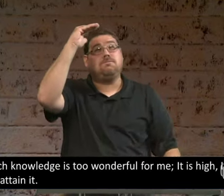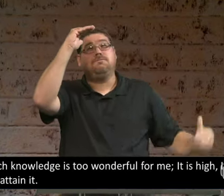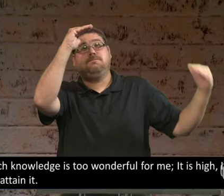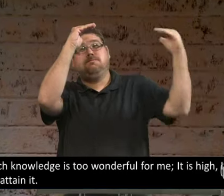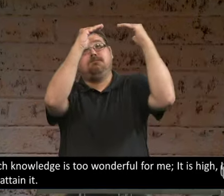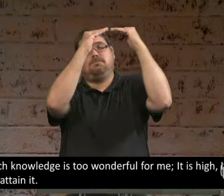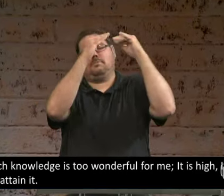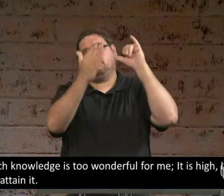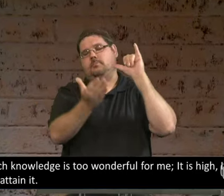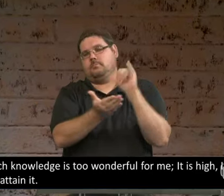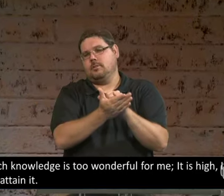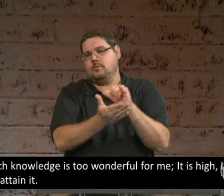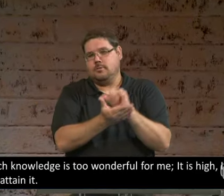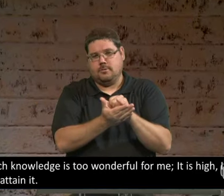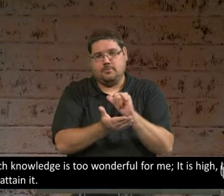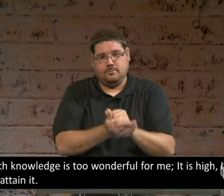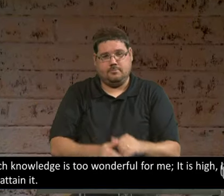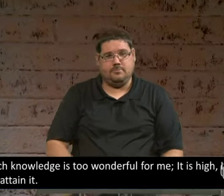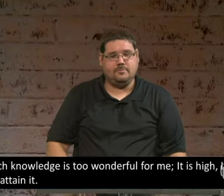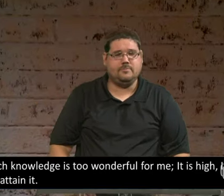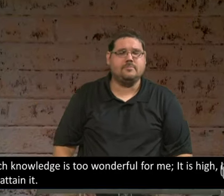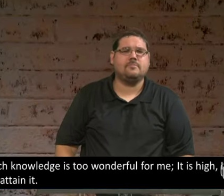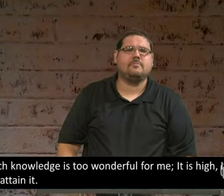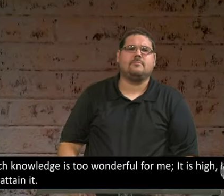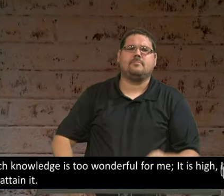high. I cannot attain it."